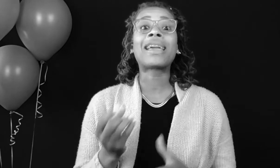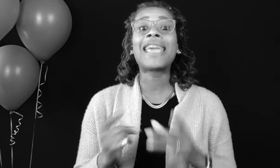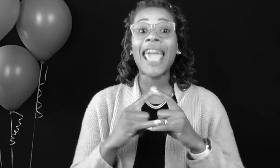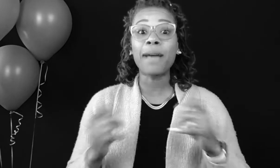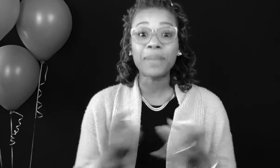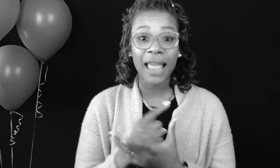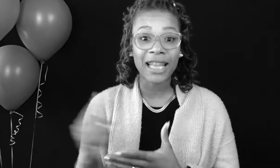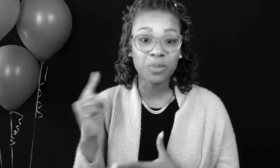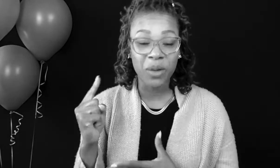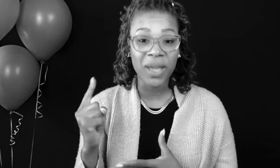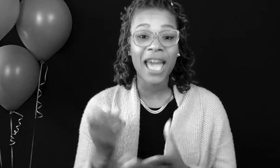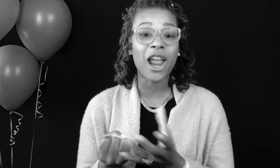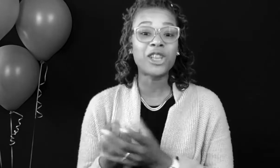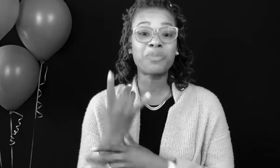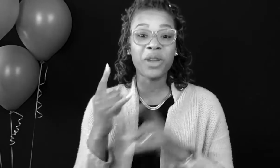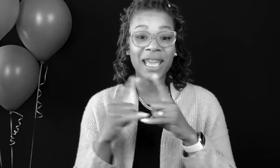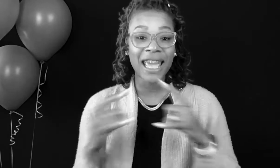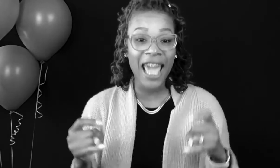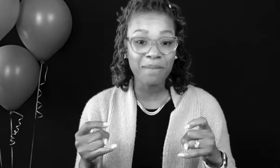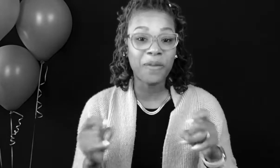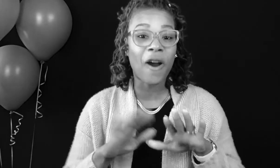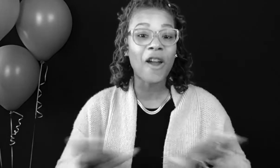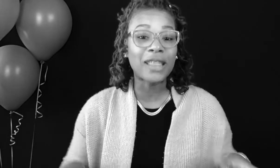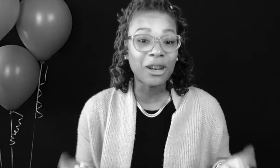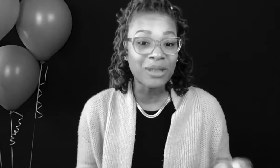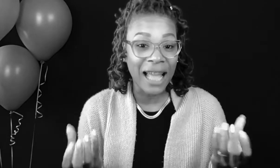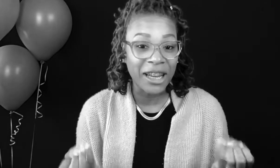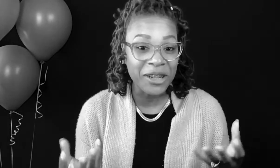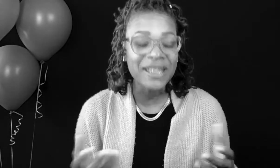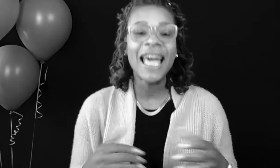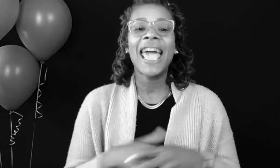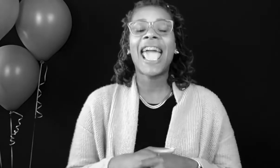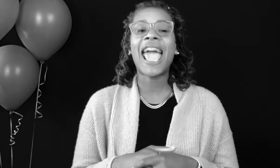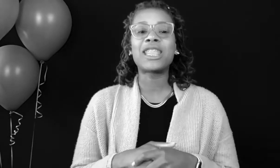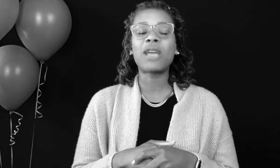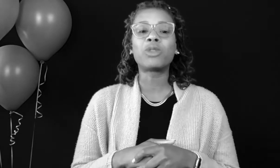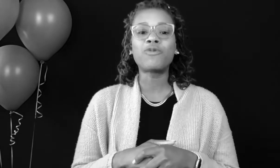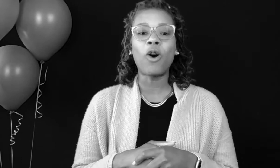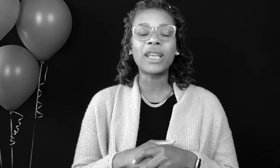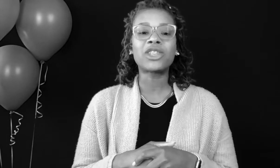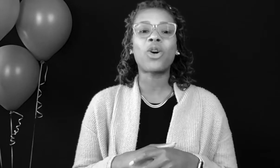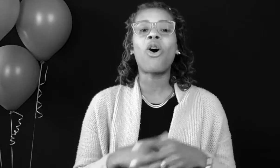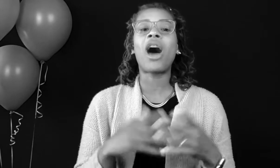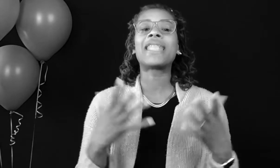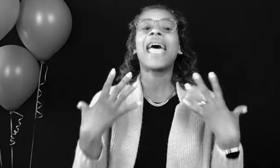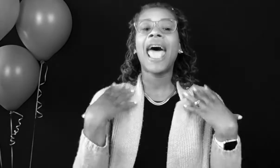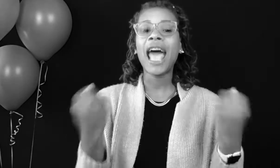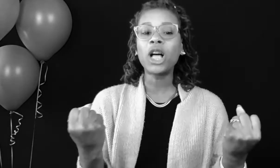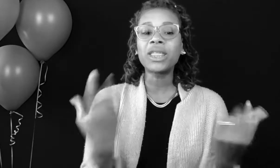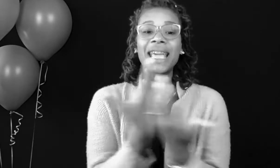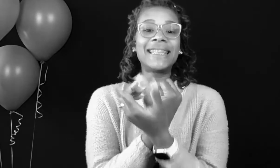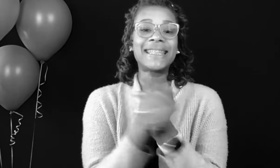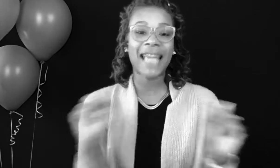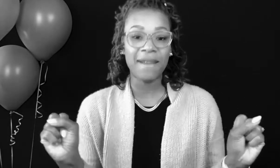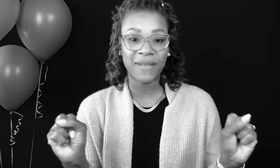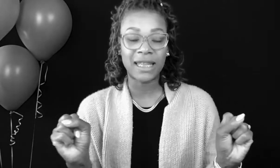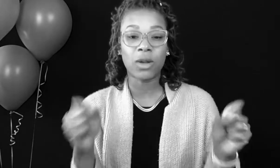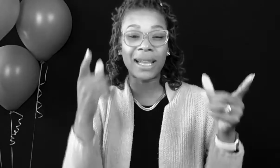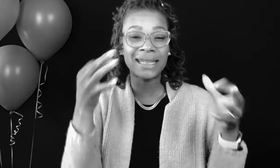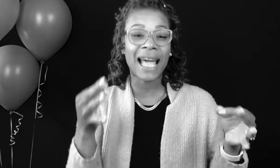camp last week. We had our spring camp for our little signers, and it was focused on health and safety. So I decided I